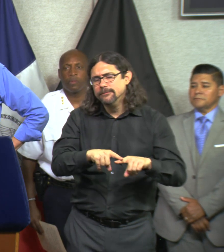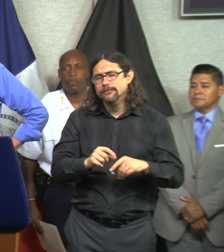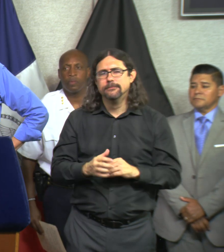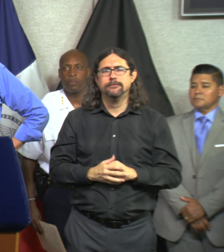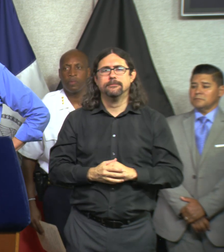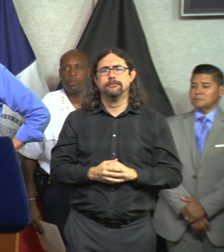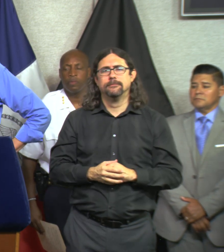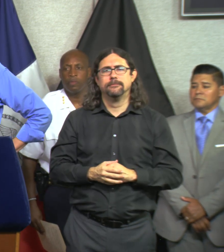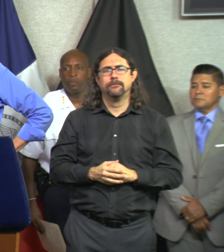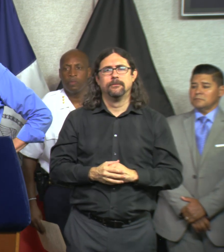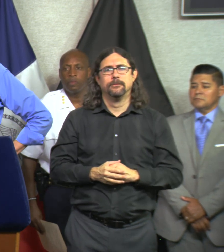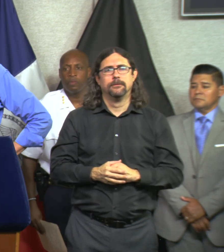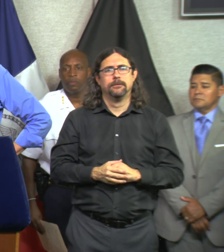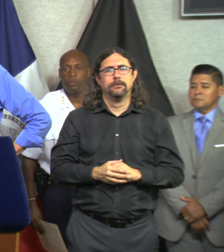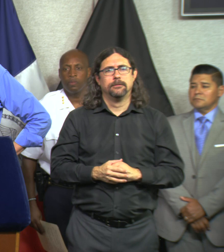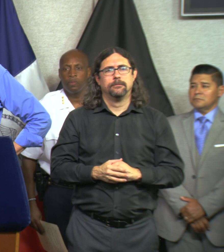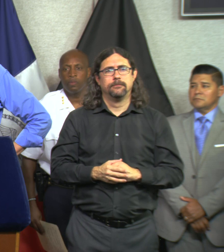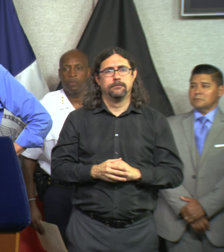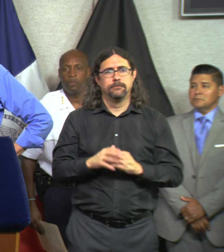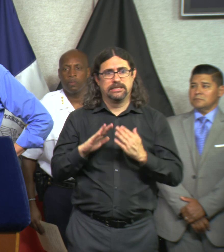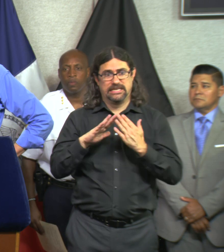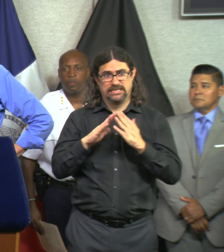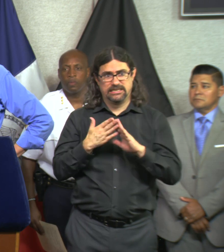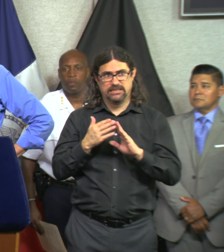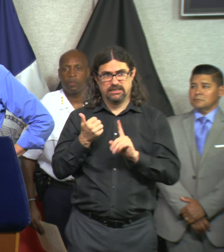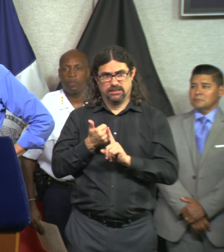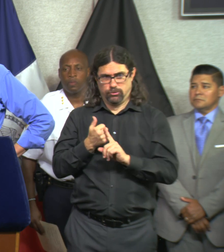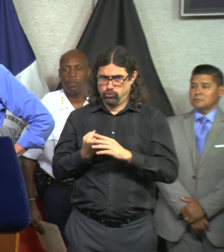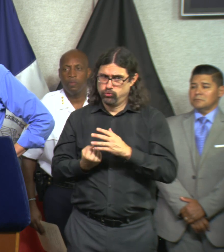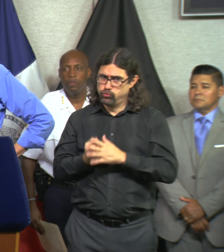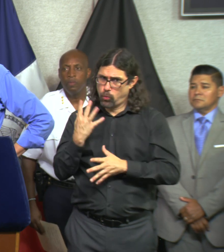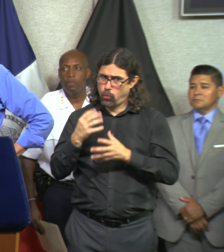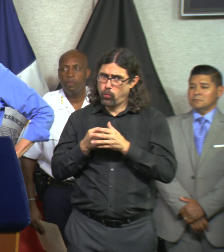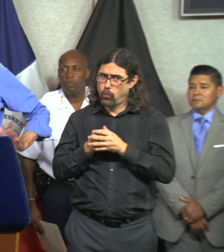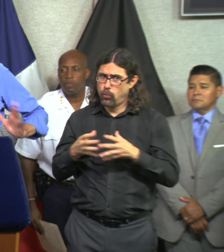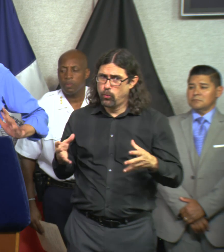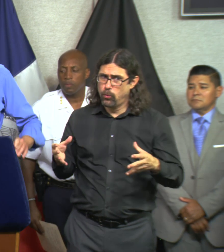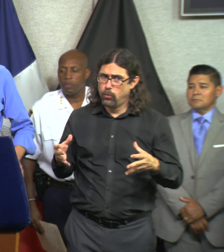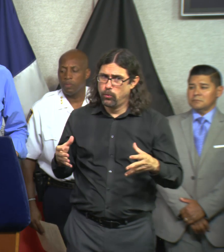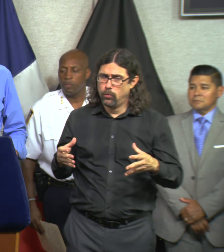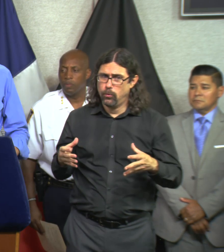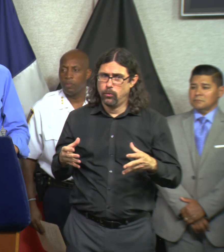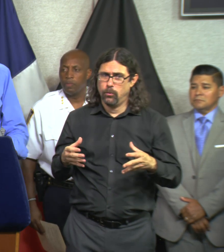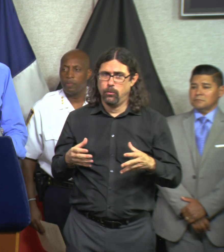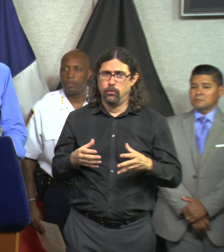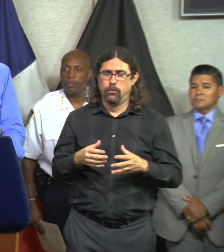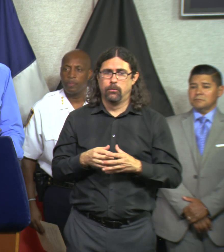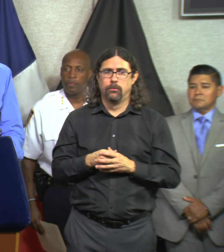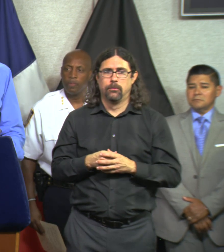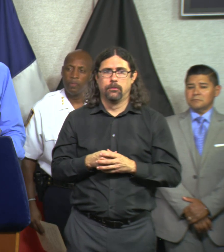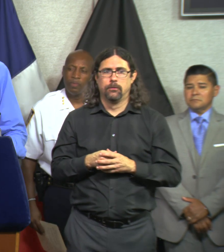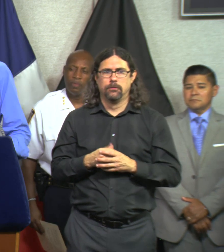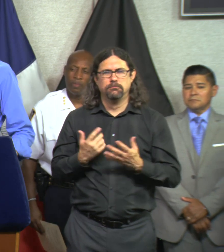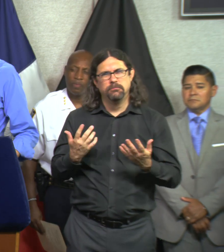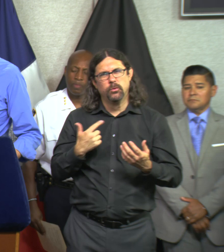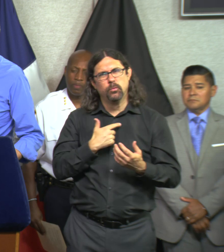It's something we work on all the time, and we do need to get people to use cars less. But I think it's a little more nuanced.